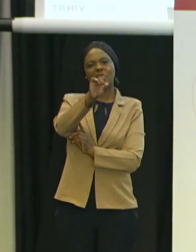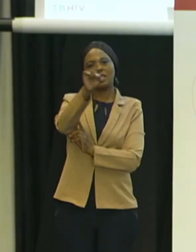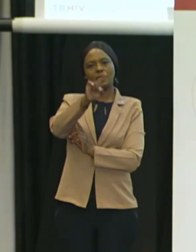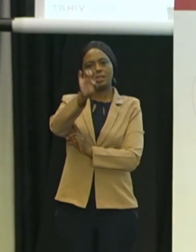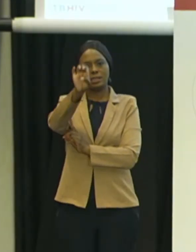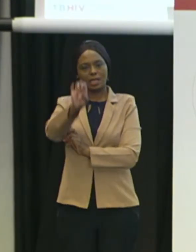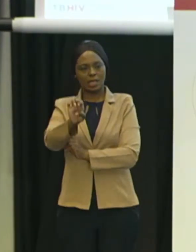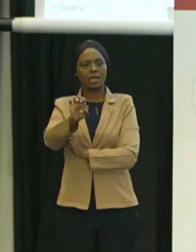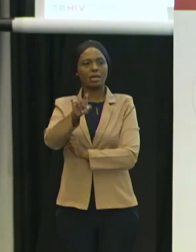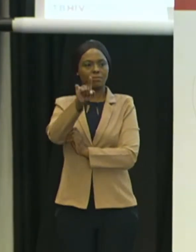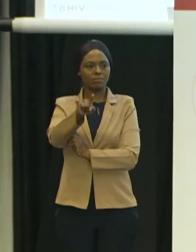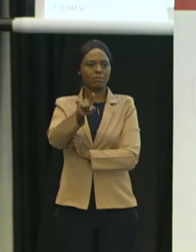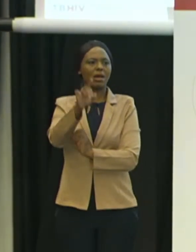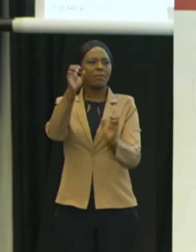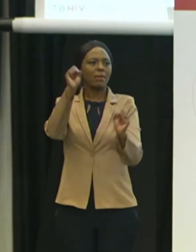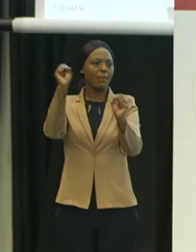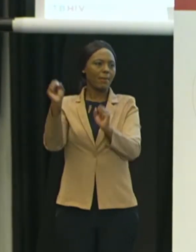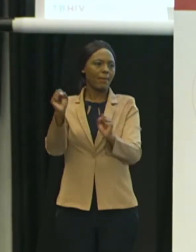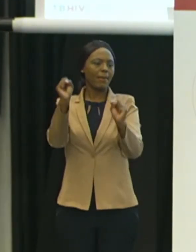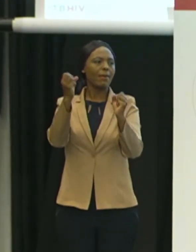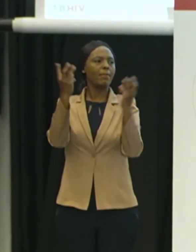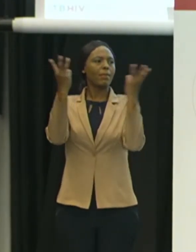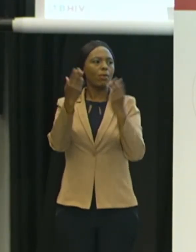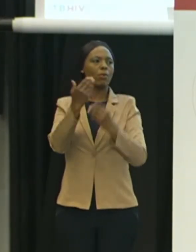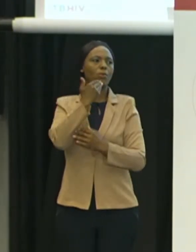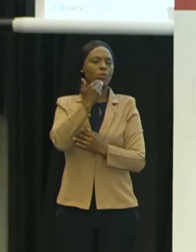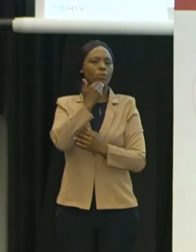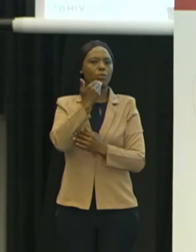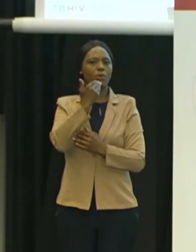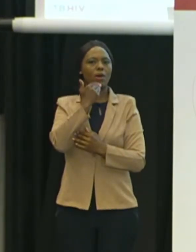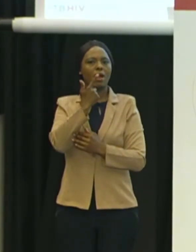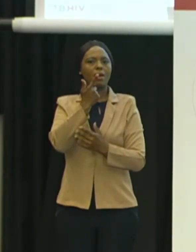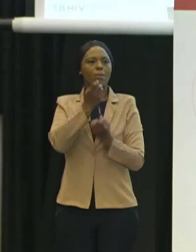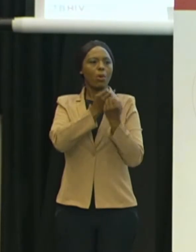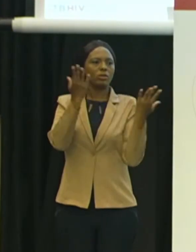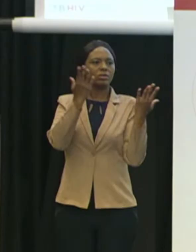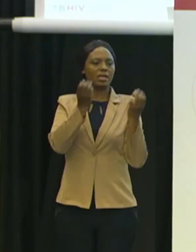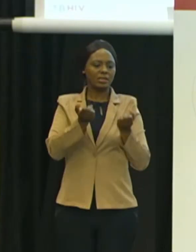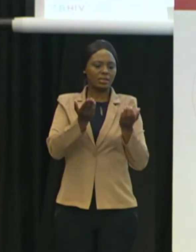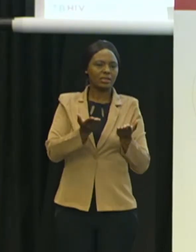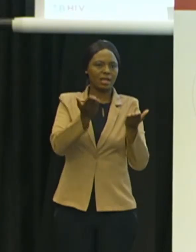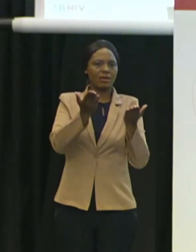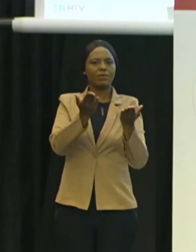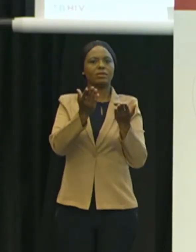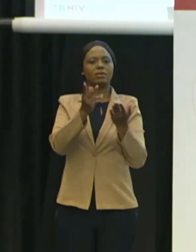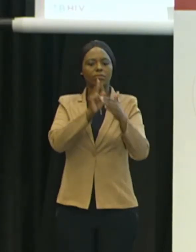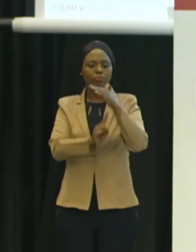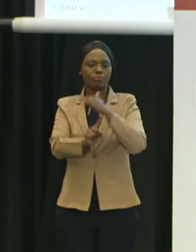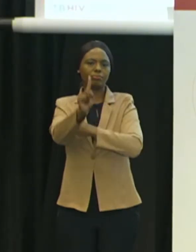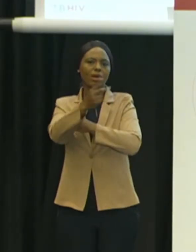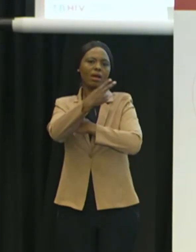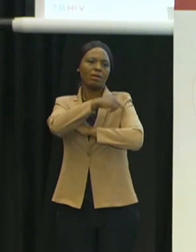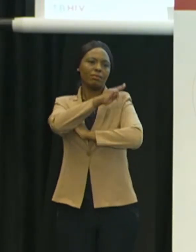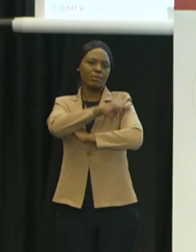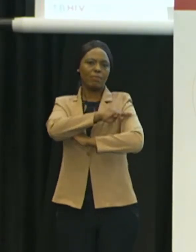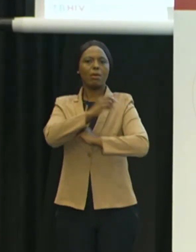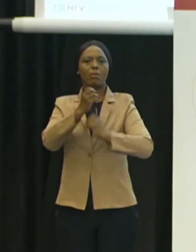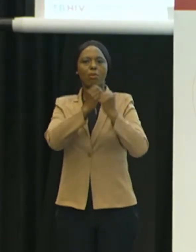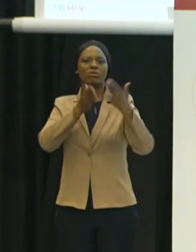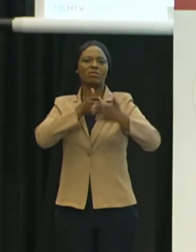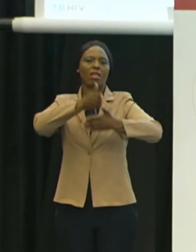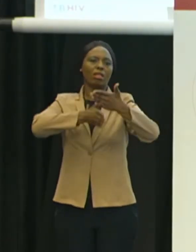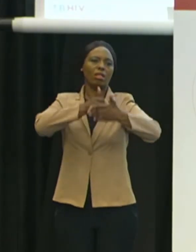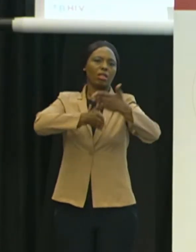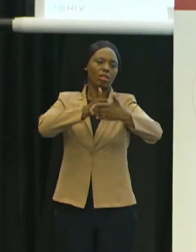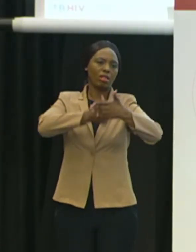challenges that are faced by key populations, especially in terms of accessing services within healthcare facilities. So they came